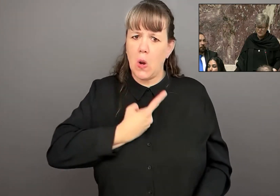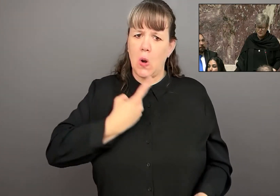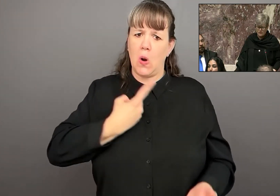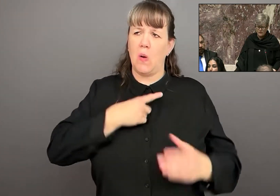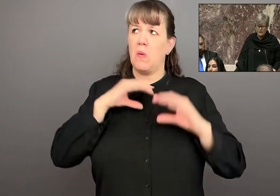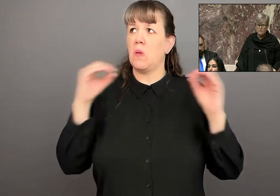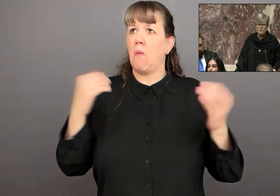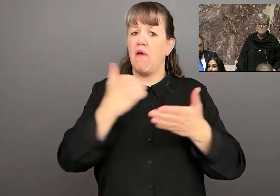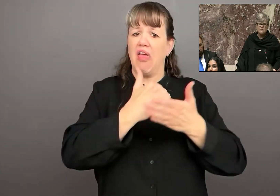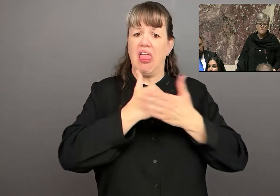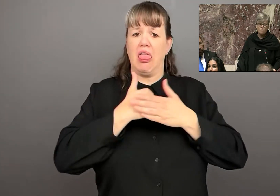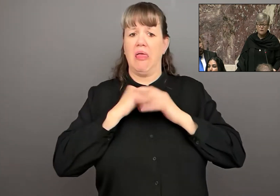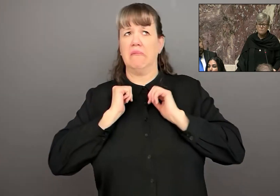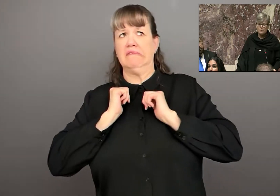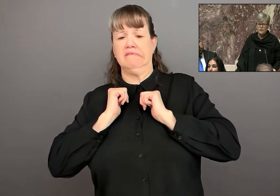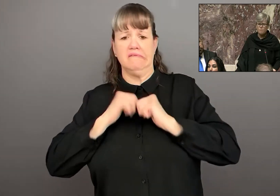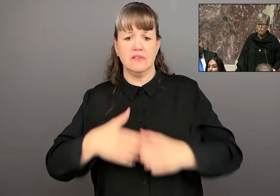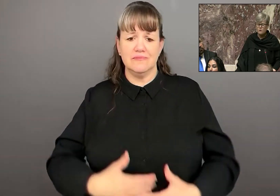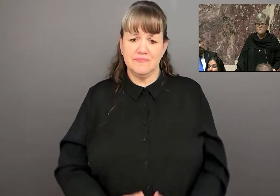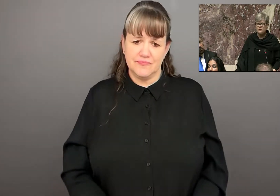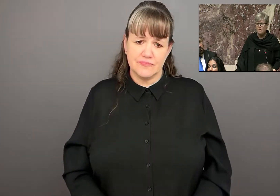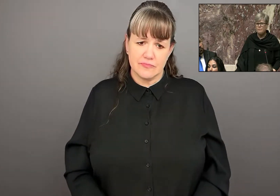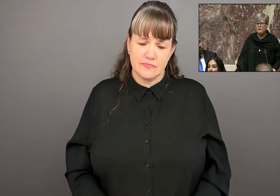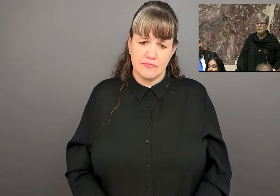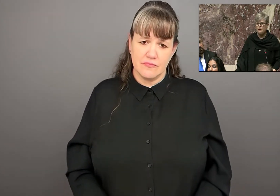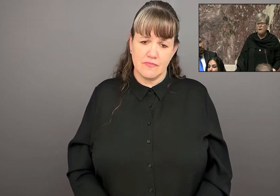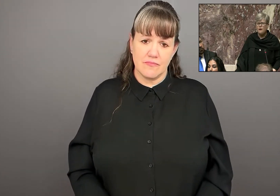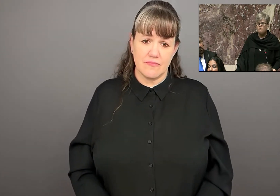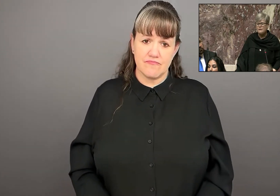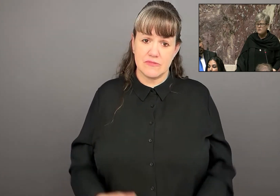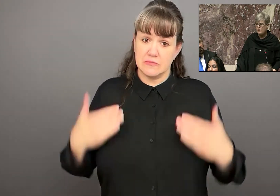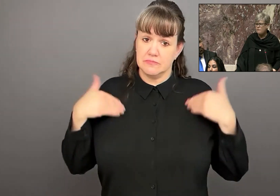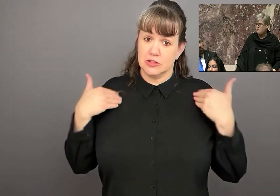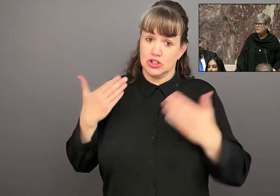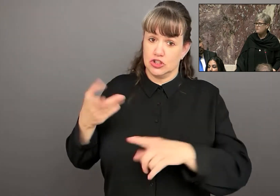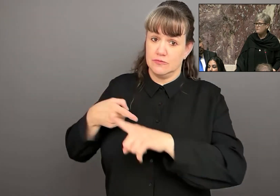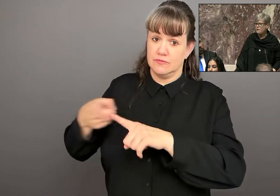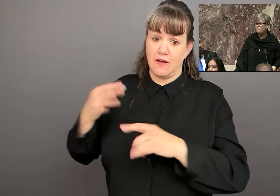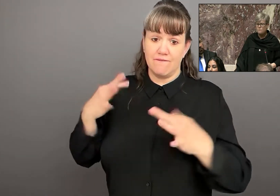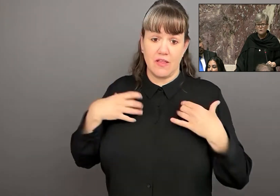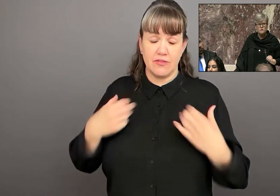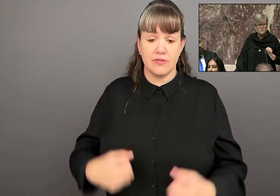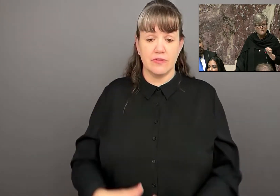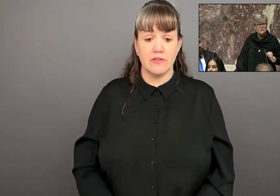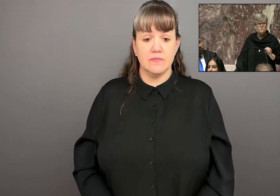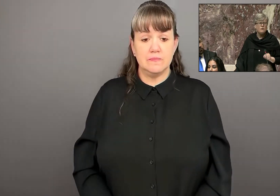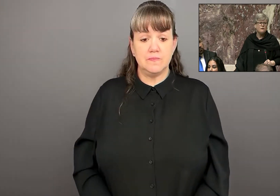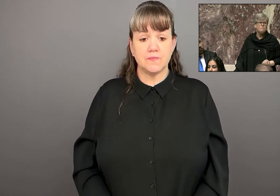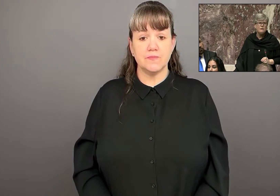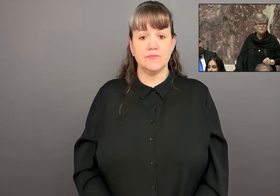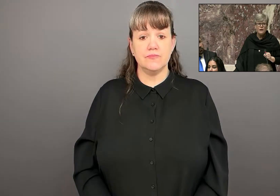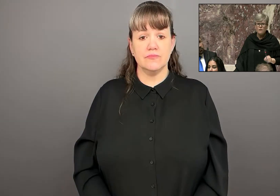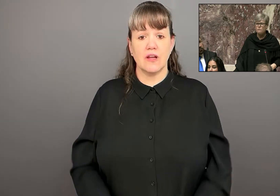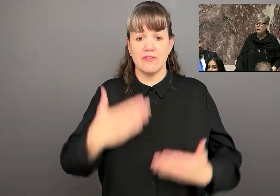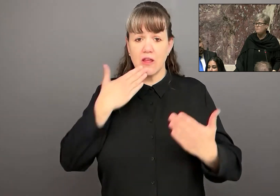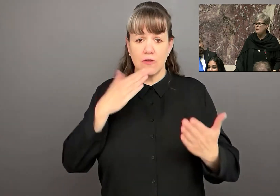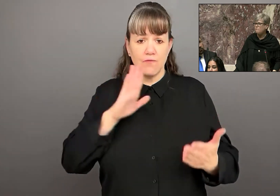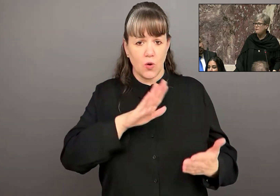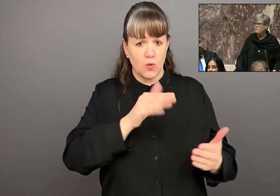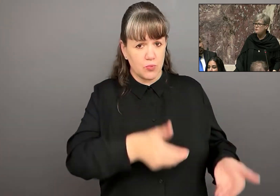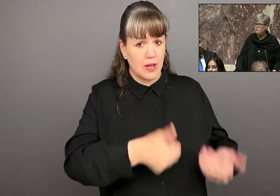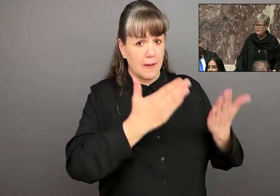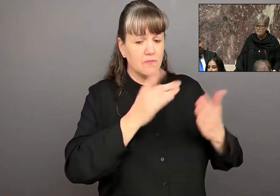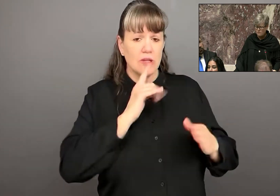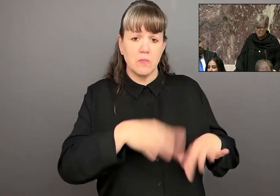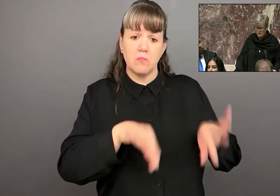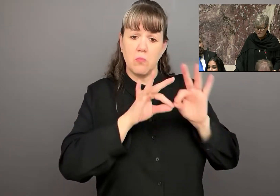question, and again raising the incredibly important topic of mental health and mental health supports during this week, Mental Health Week, May